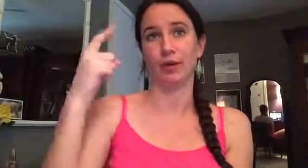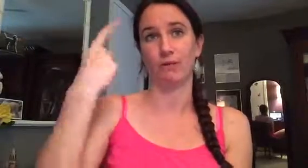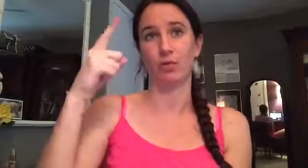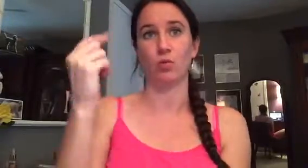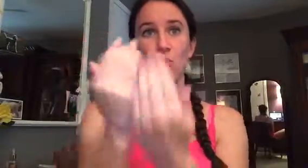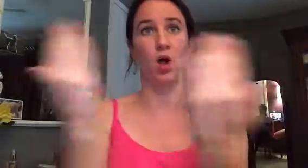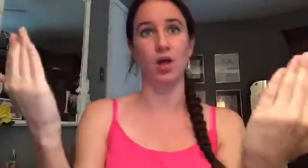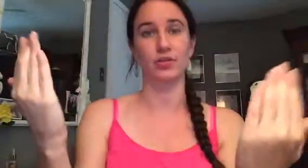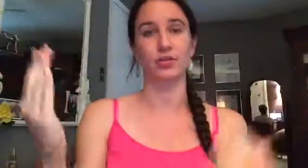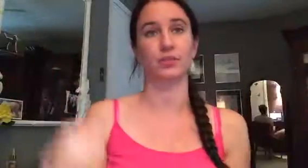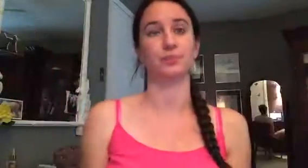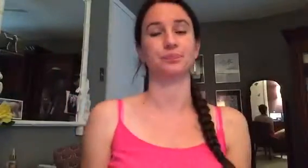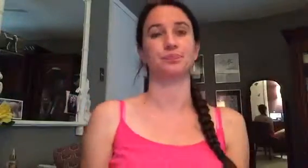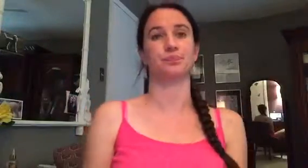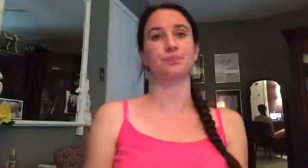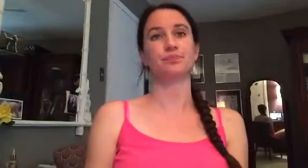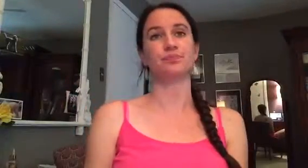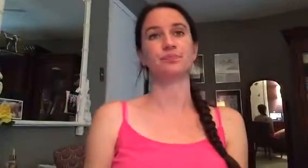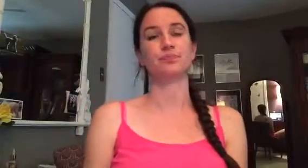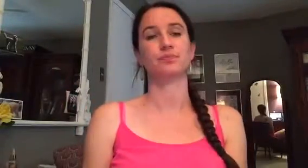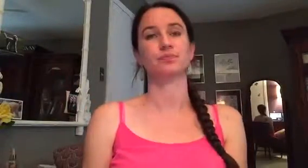All right, let's review together.